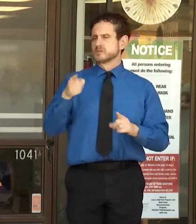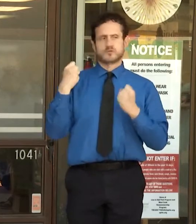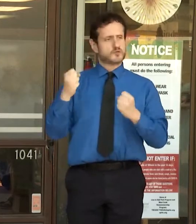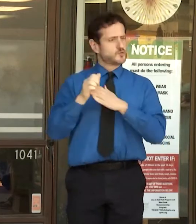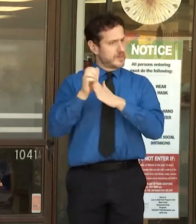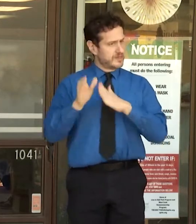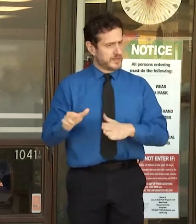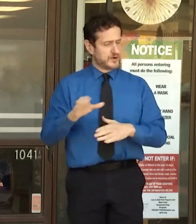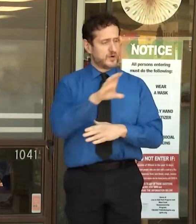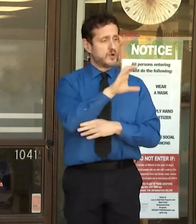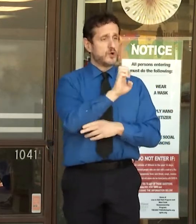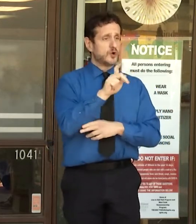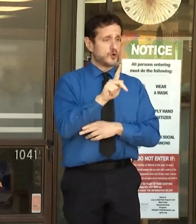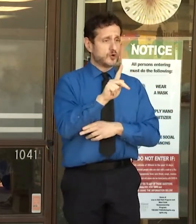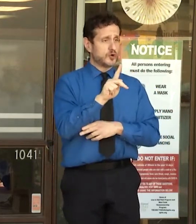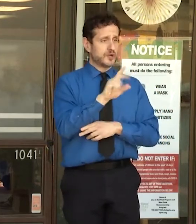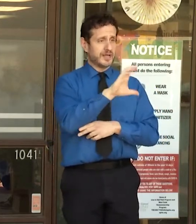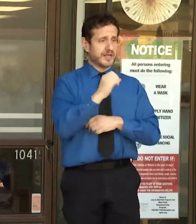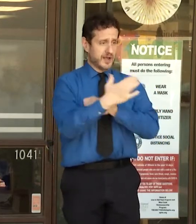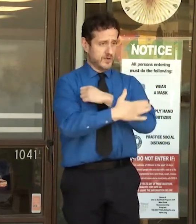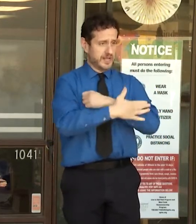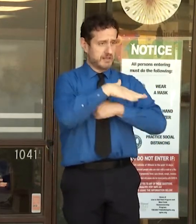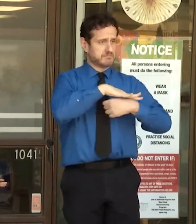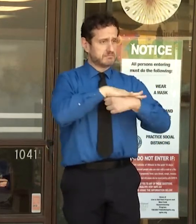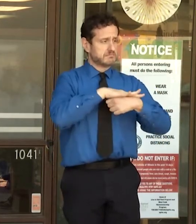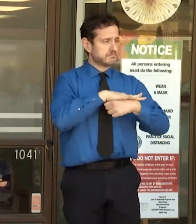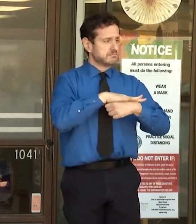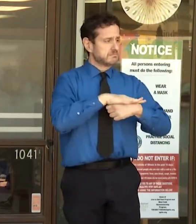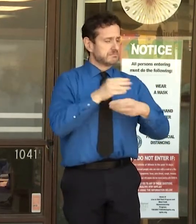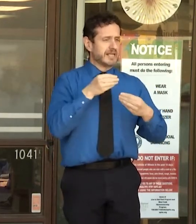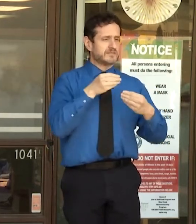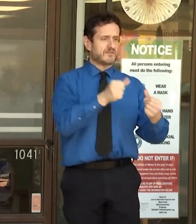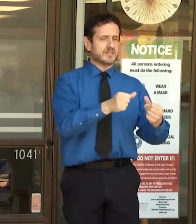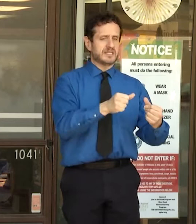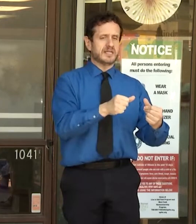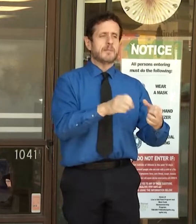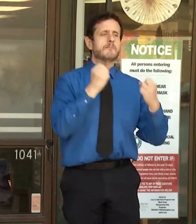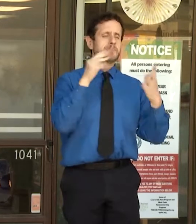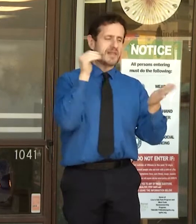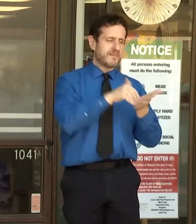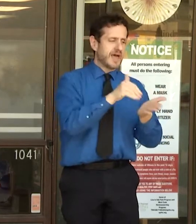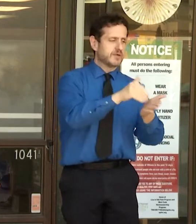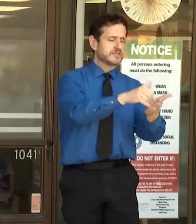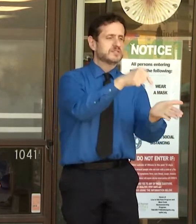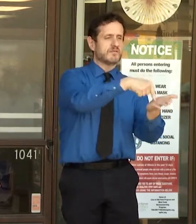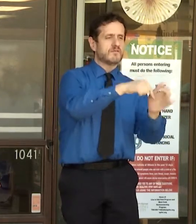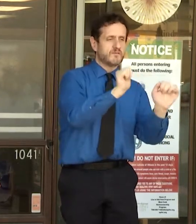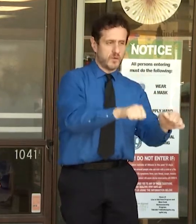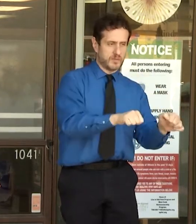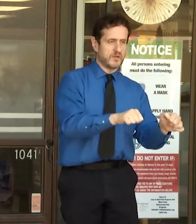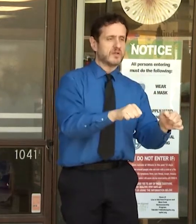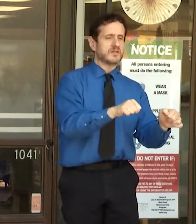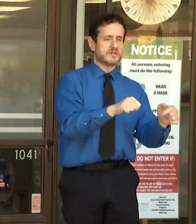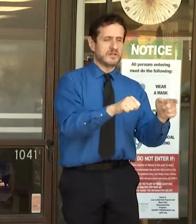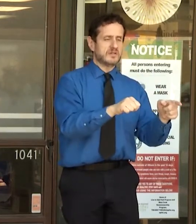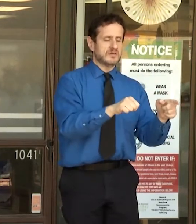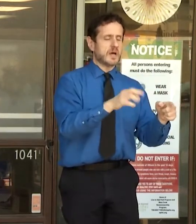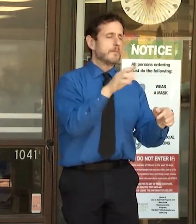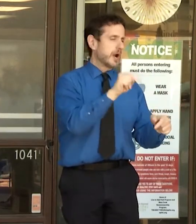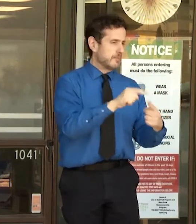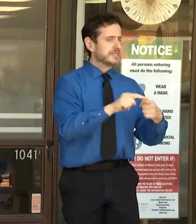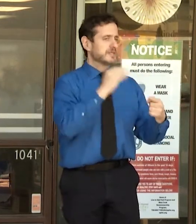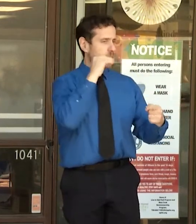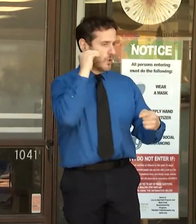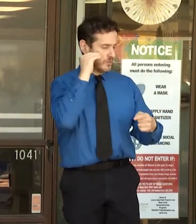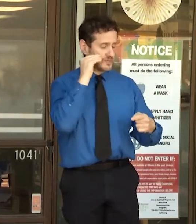funded tens of thousands of affordable units on President Preckwinkle's watch. So it only stands to reason that during a